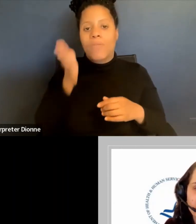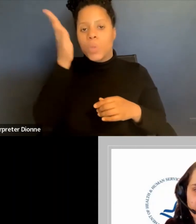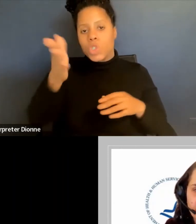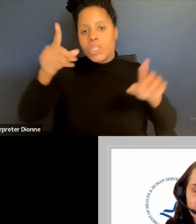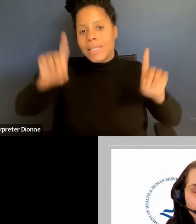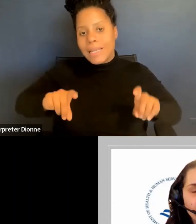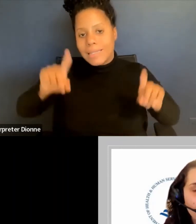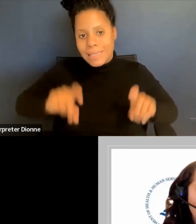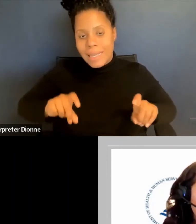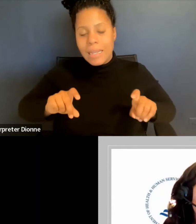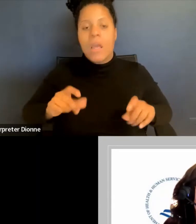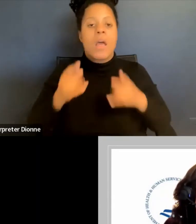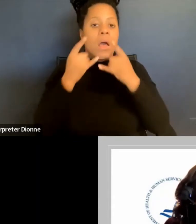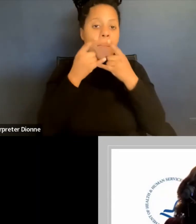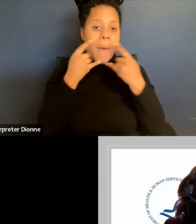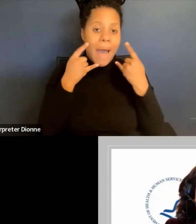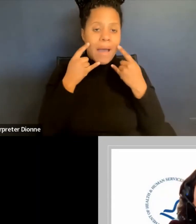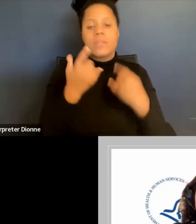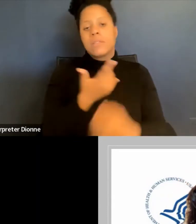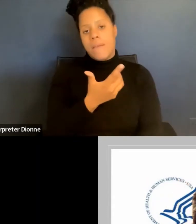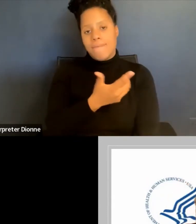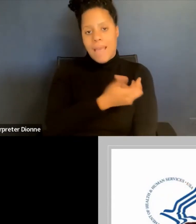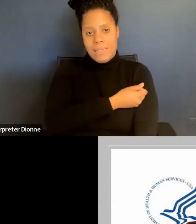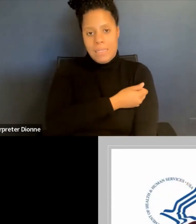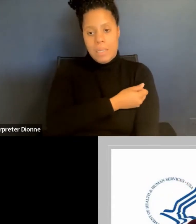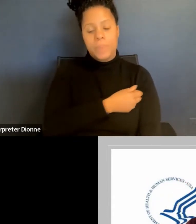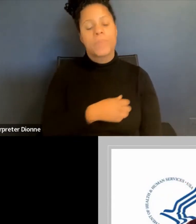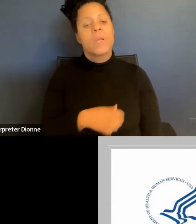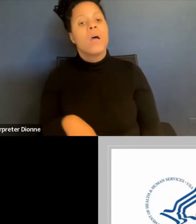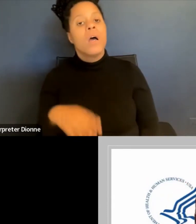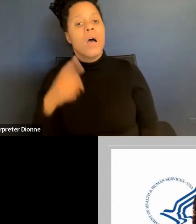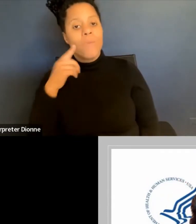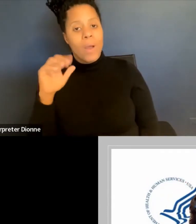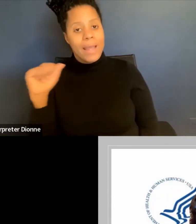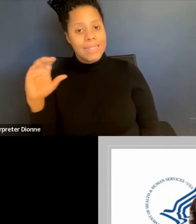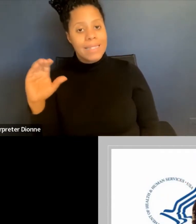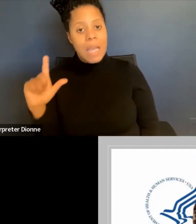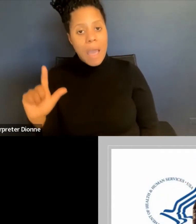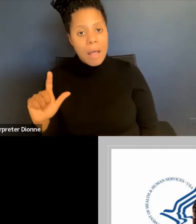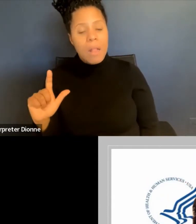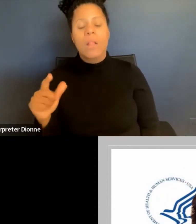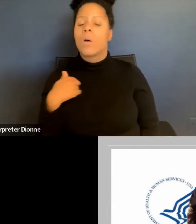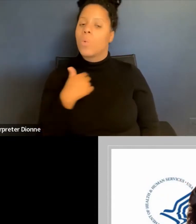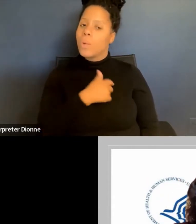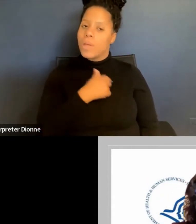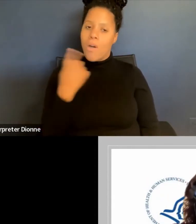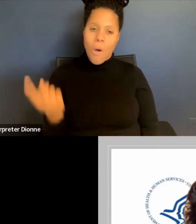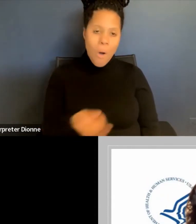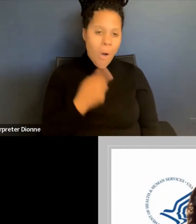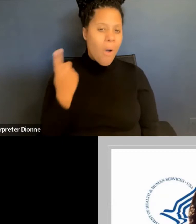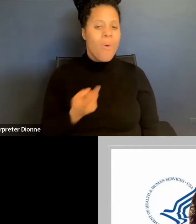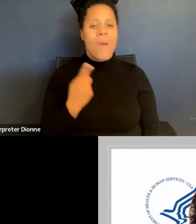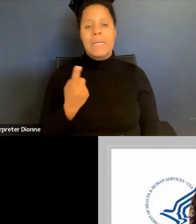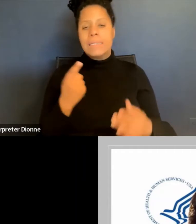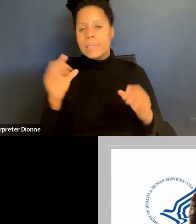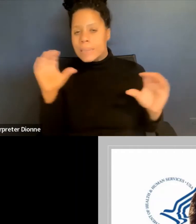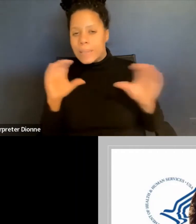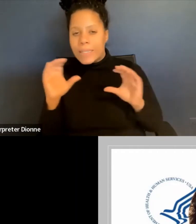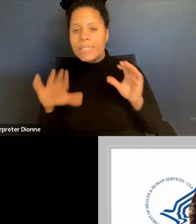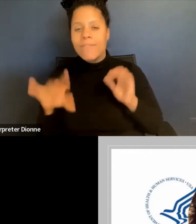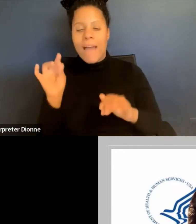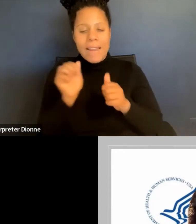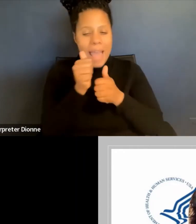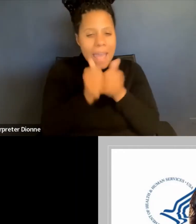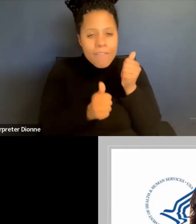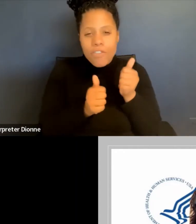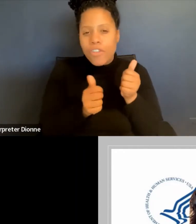and vaccines? So I can say for ACL, we are always looking for every resource and every